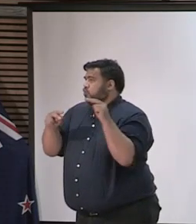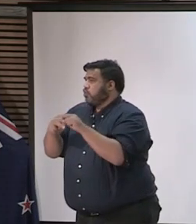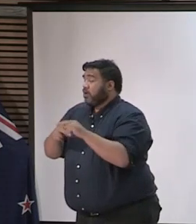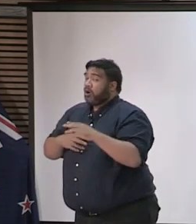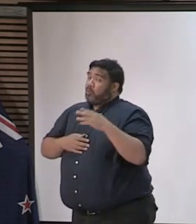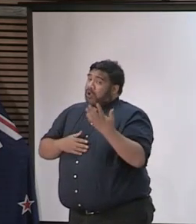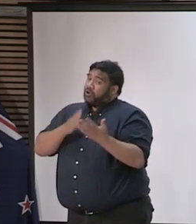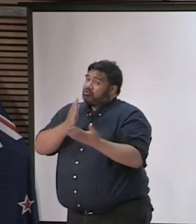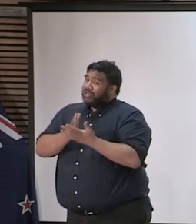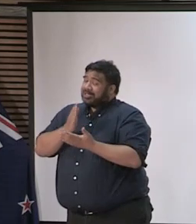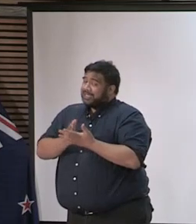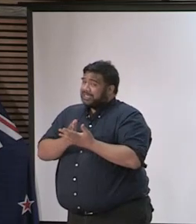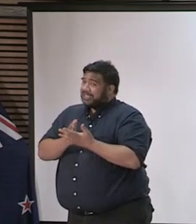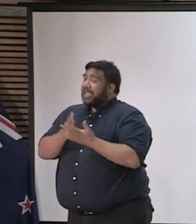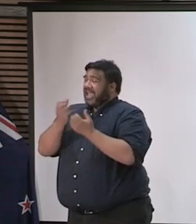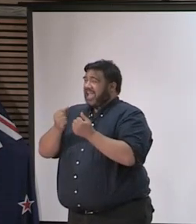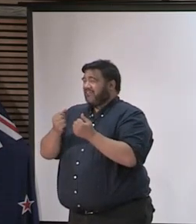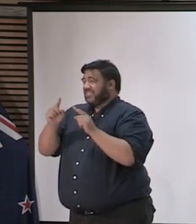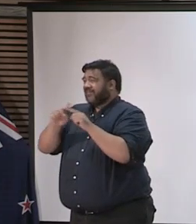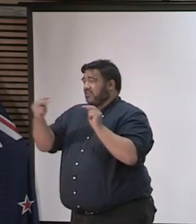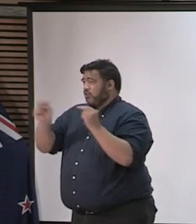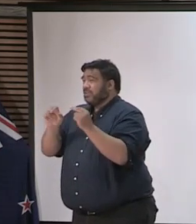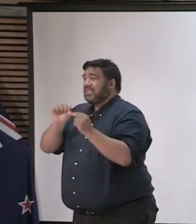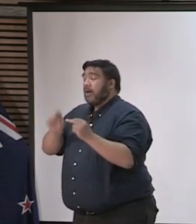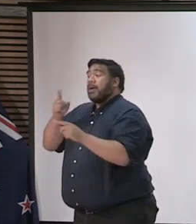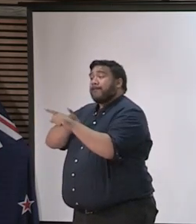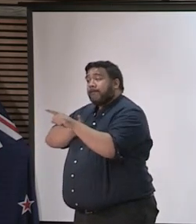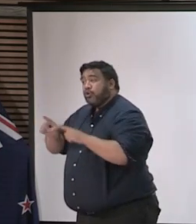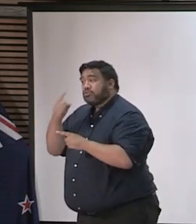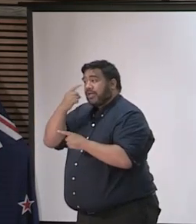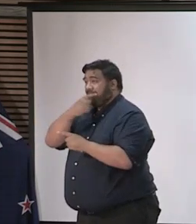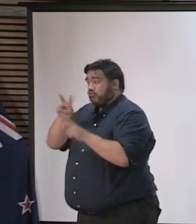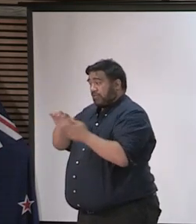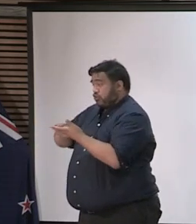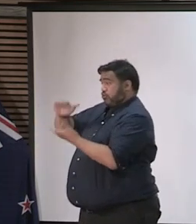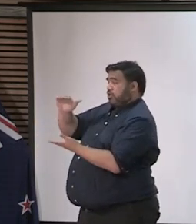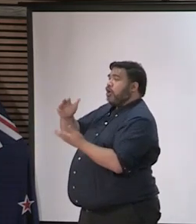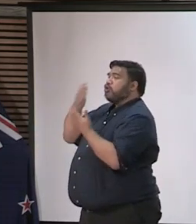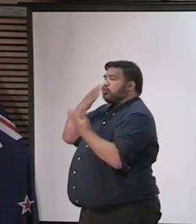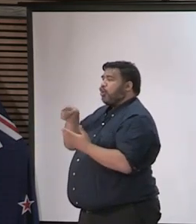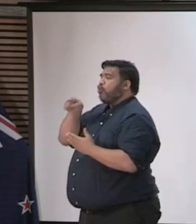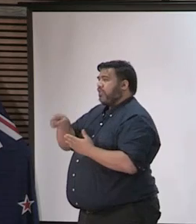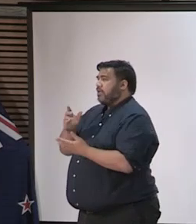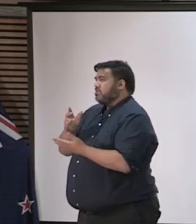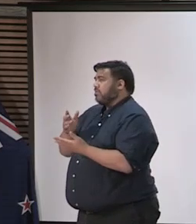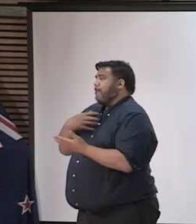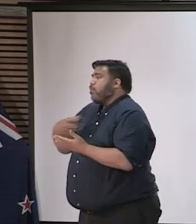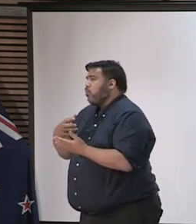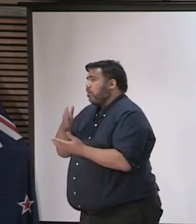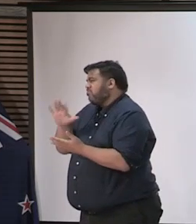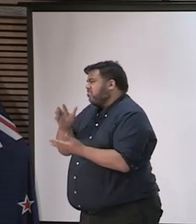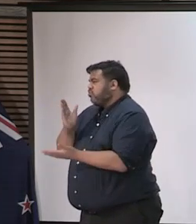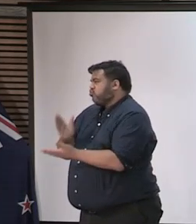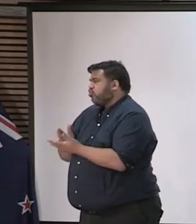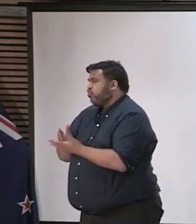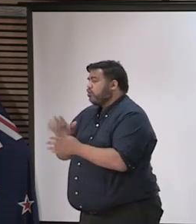think the weight of evidence does suggest exactly as we've laid out in our public health advice, and we will keep watching that. But I should say that in